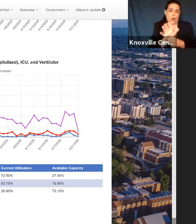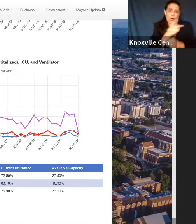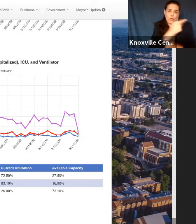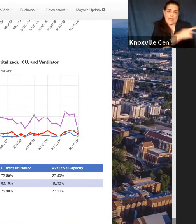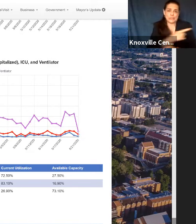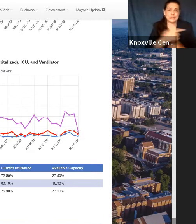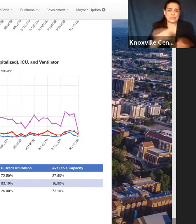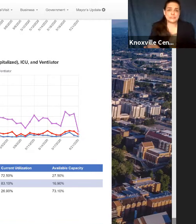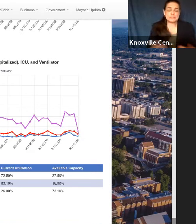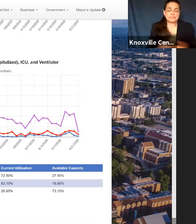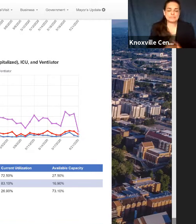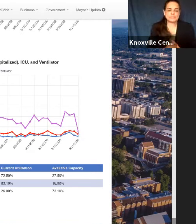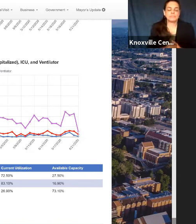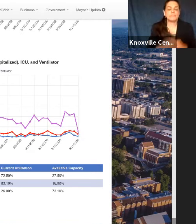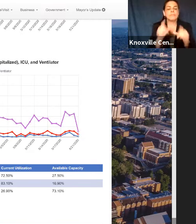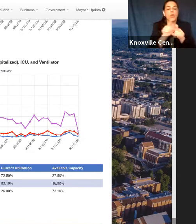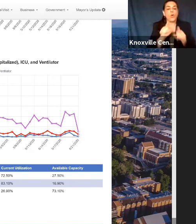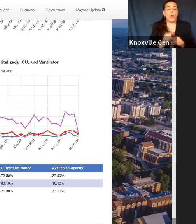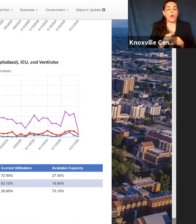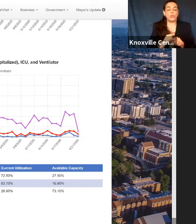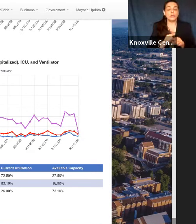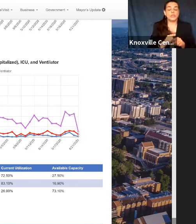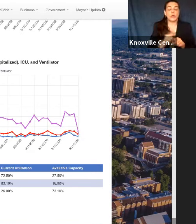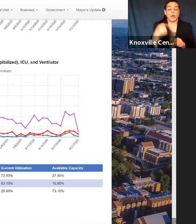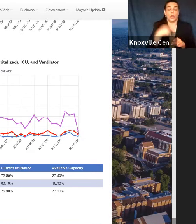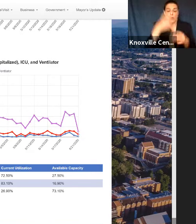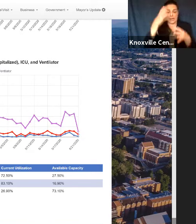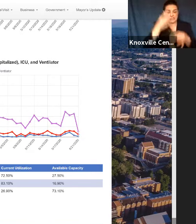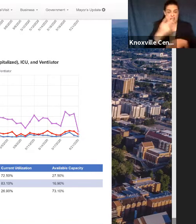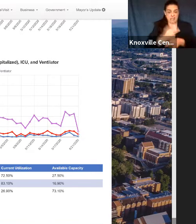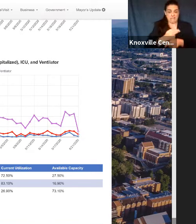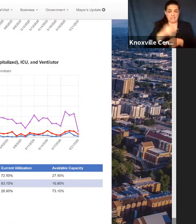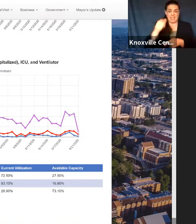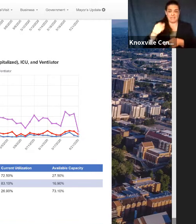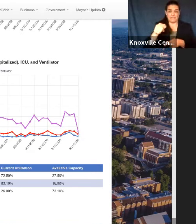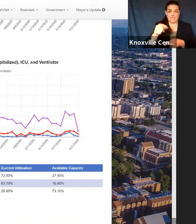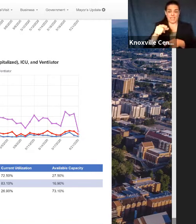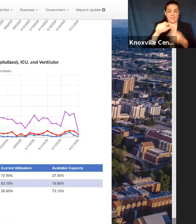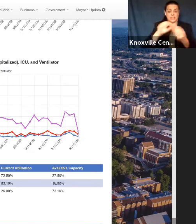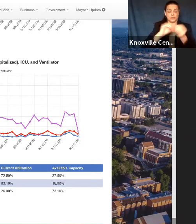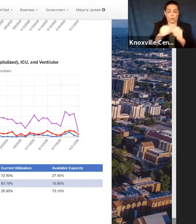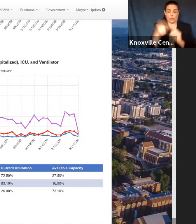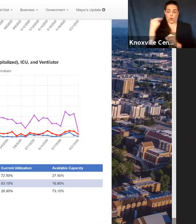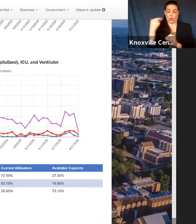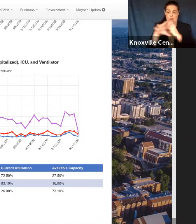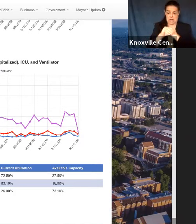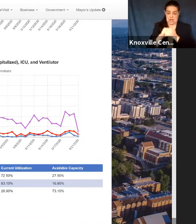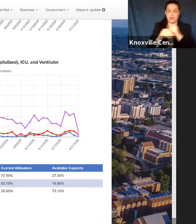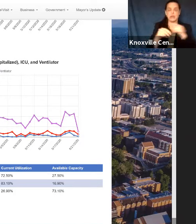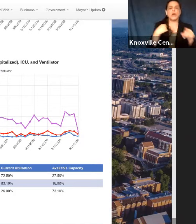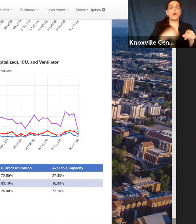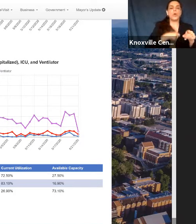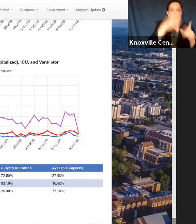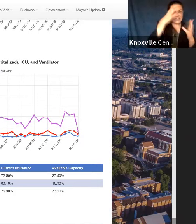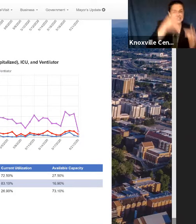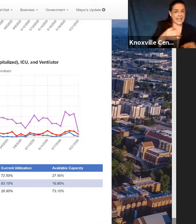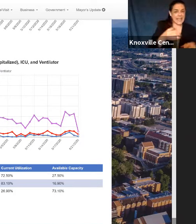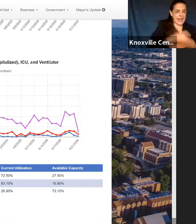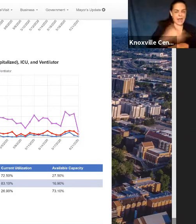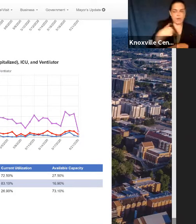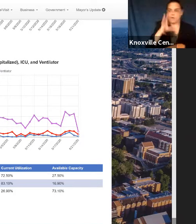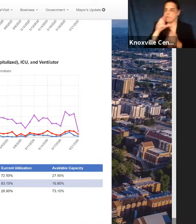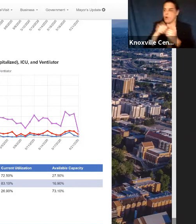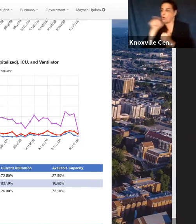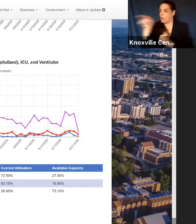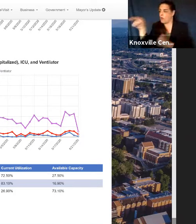patients. Consequently, the decision to keep this traffic light green came after talking with hospital partners and getting their